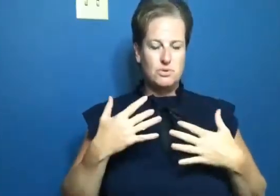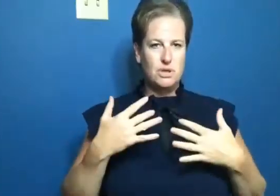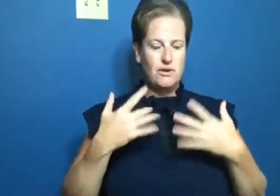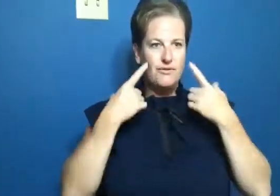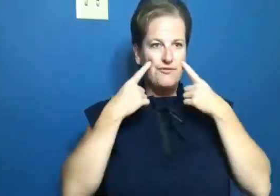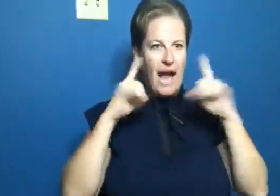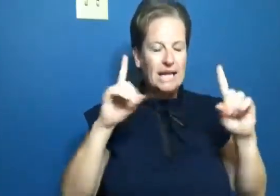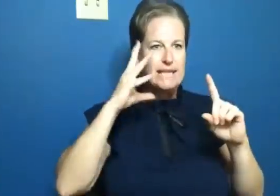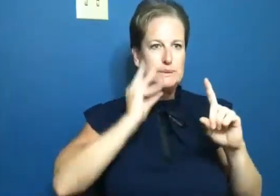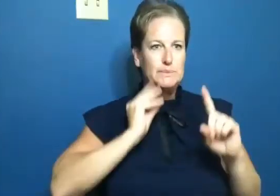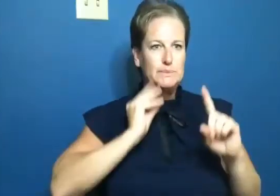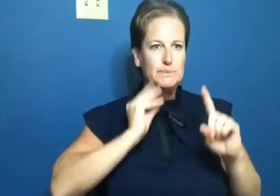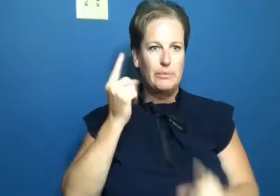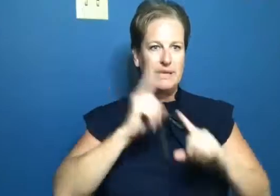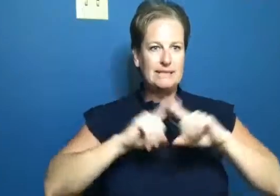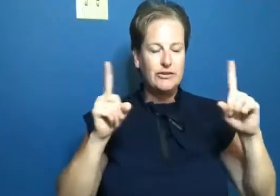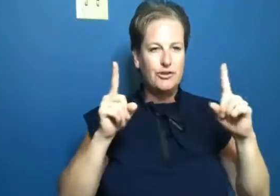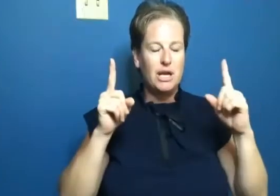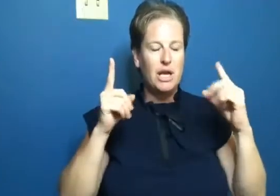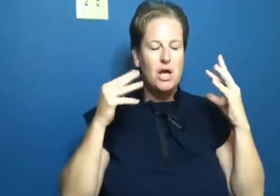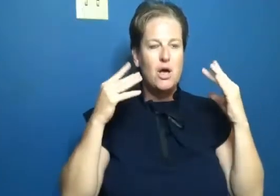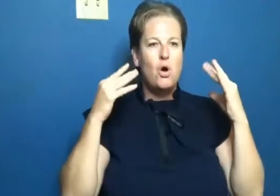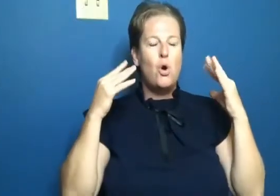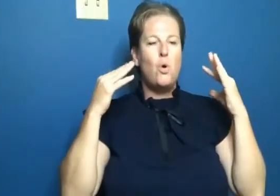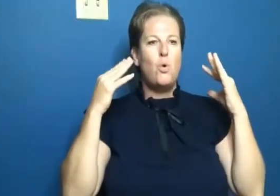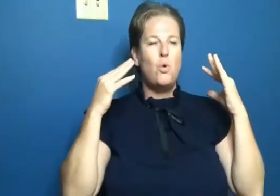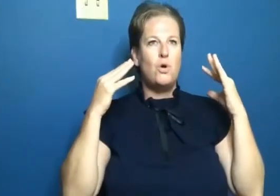experience, I did experience that total psychic change.